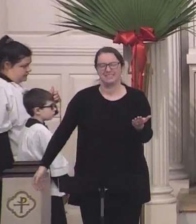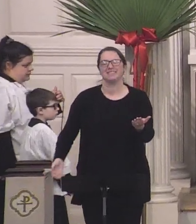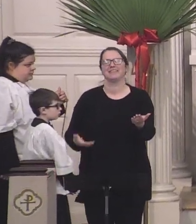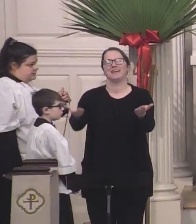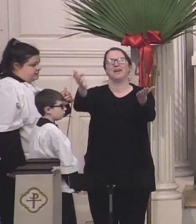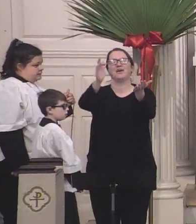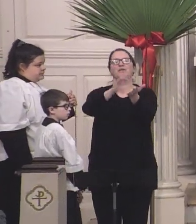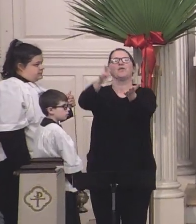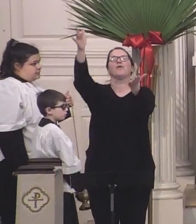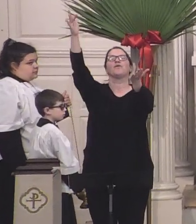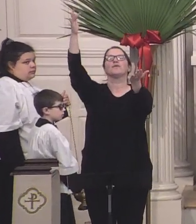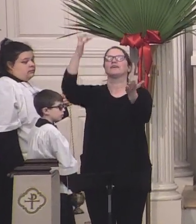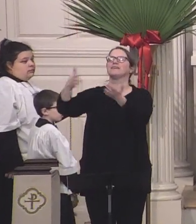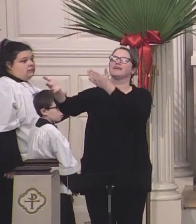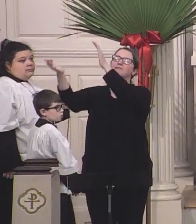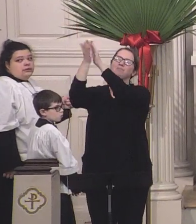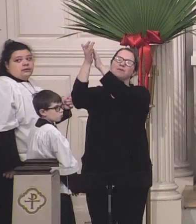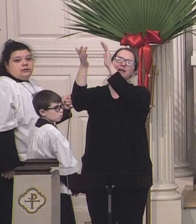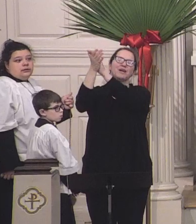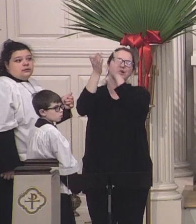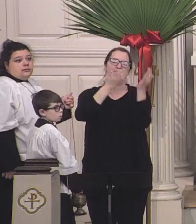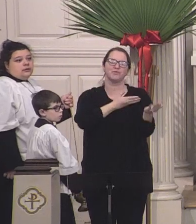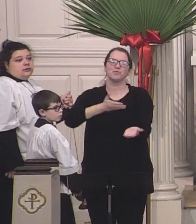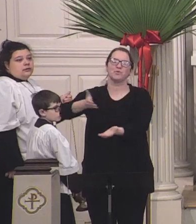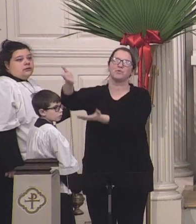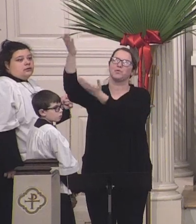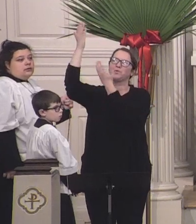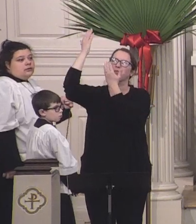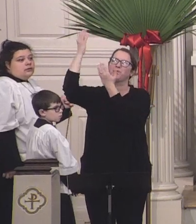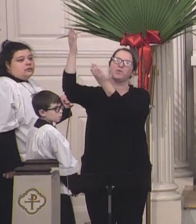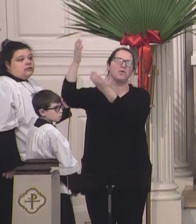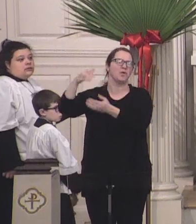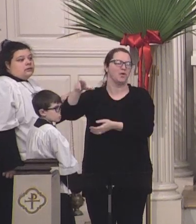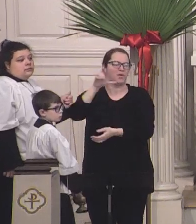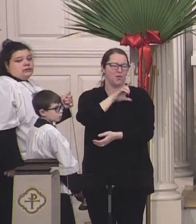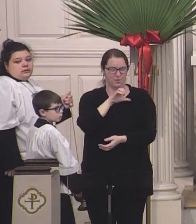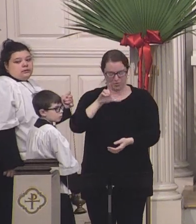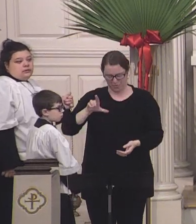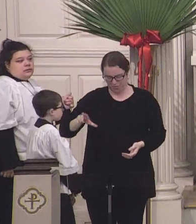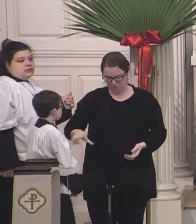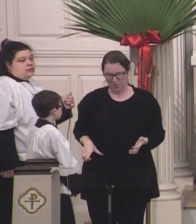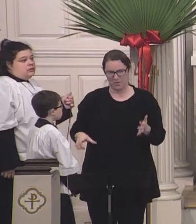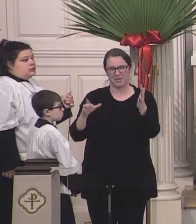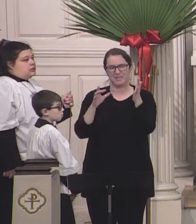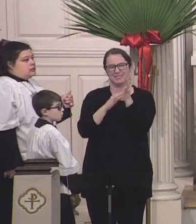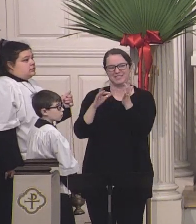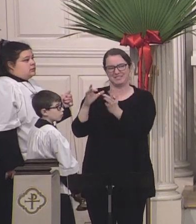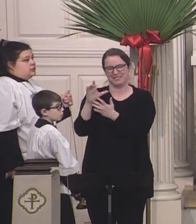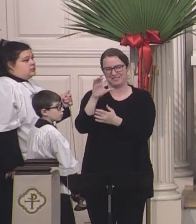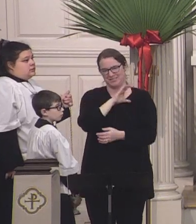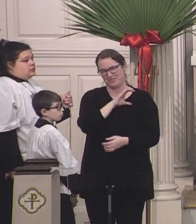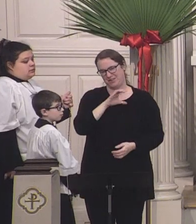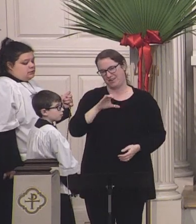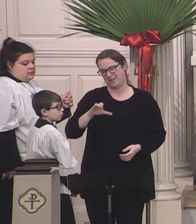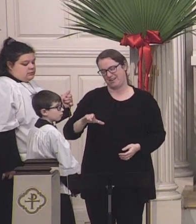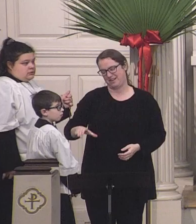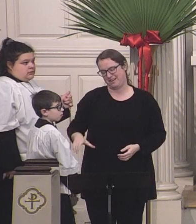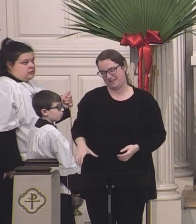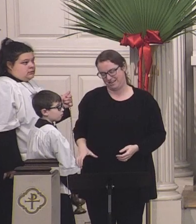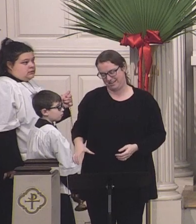Christ. Glory and praise to you, Lord Jesus